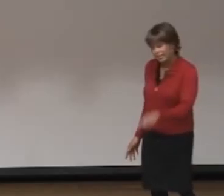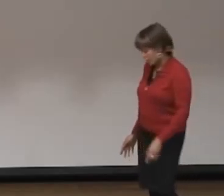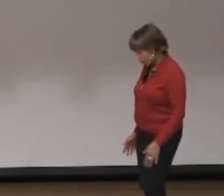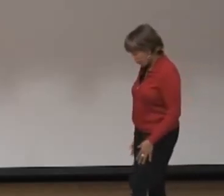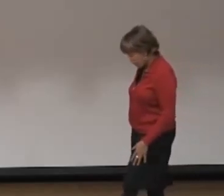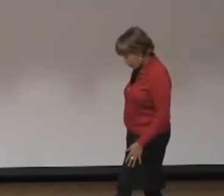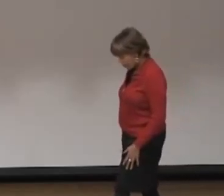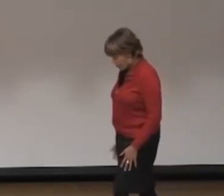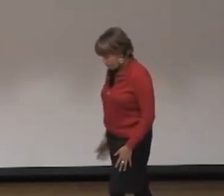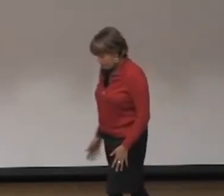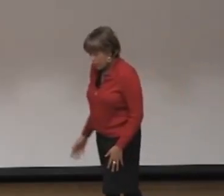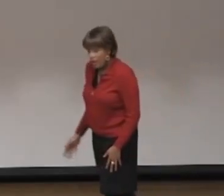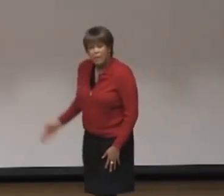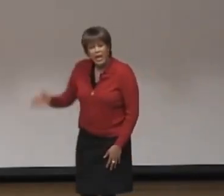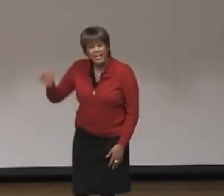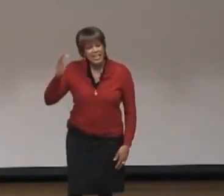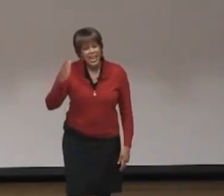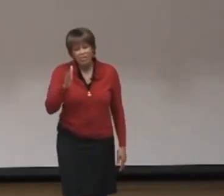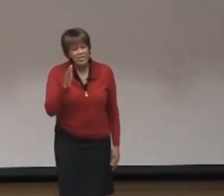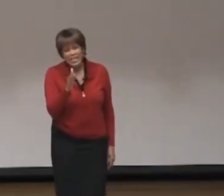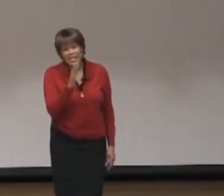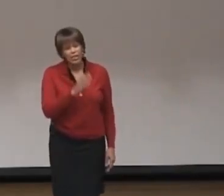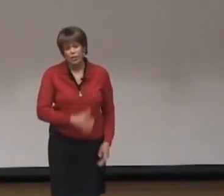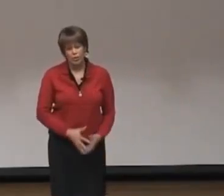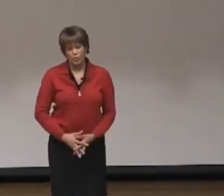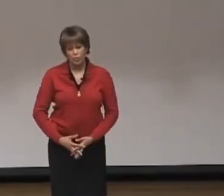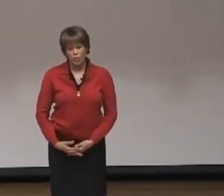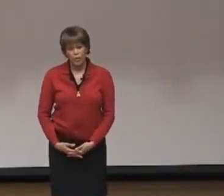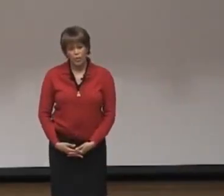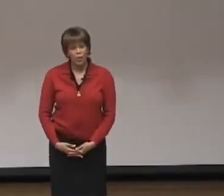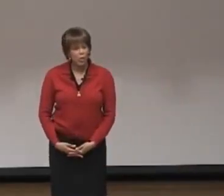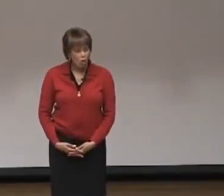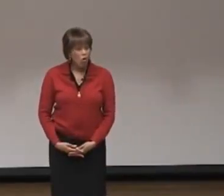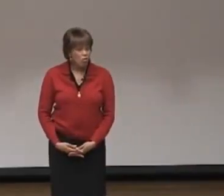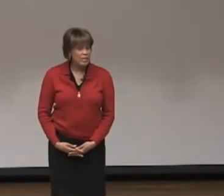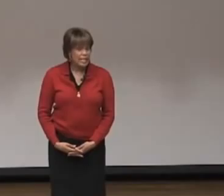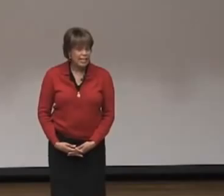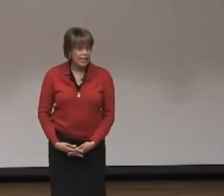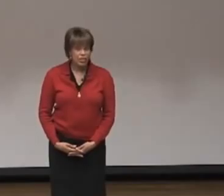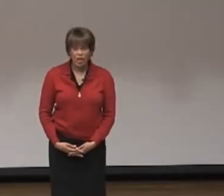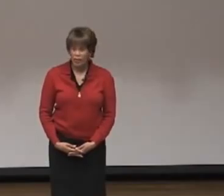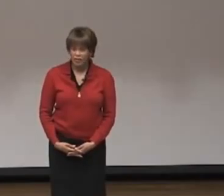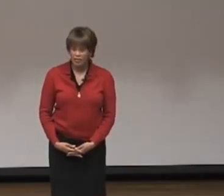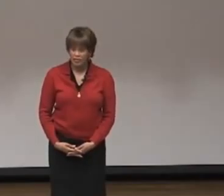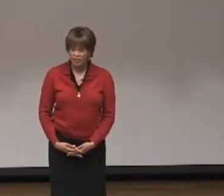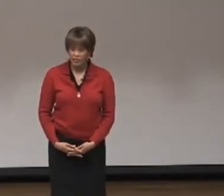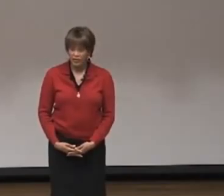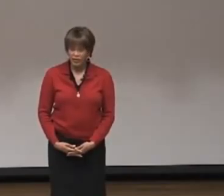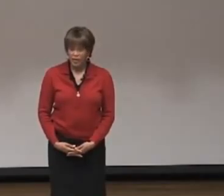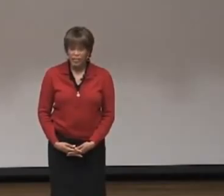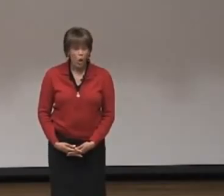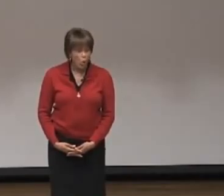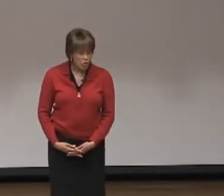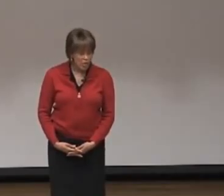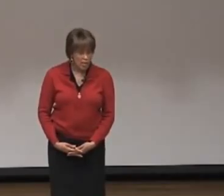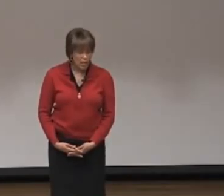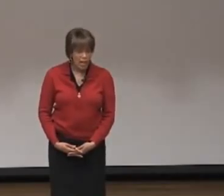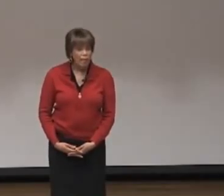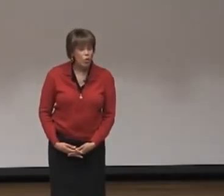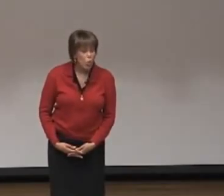next September 11th. But I guarantee you, we all need each other. As